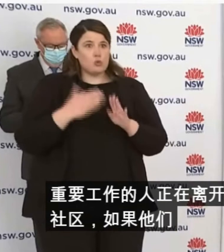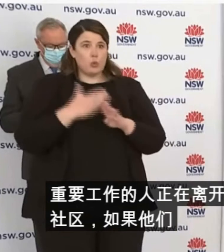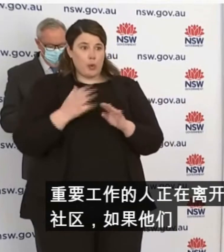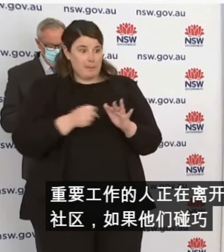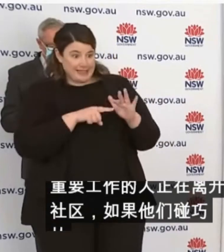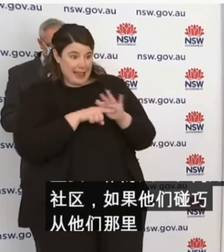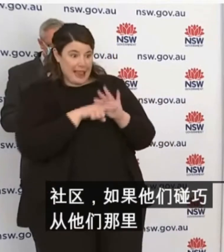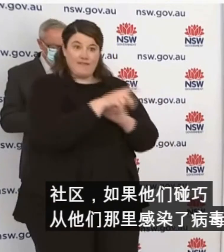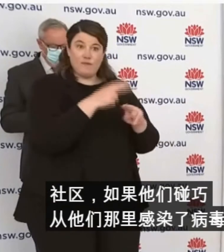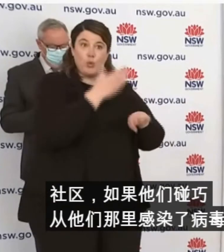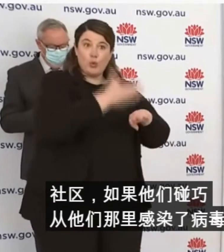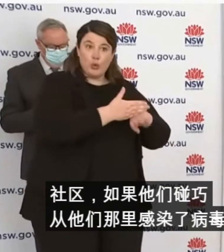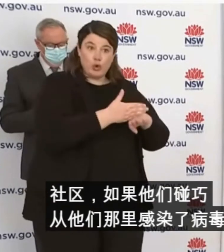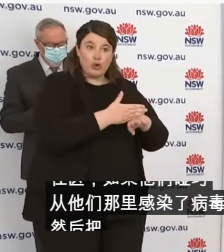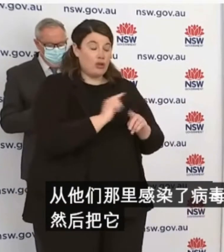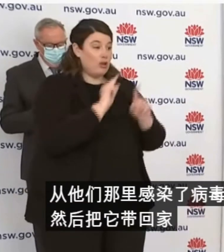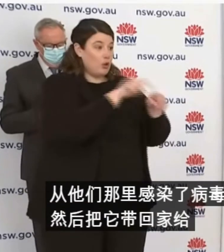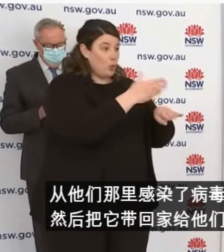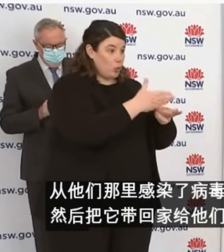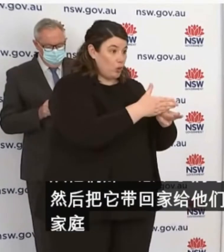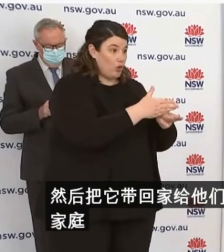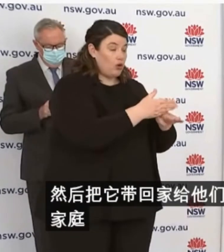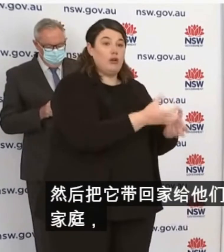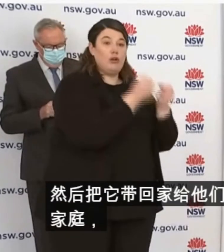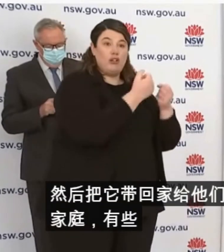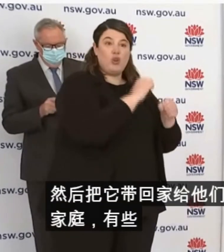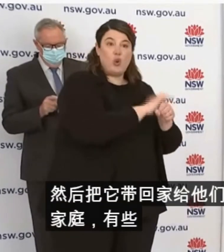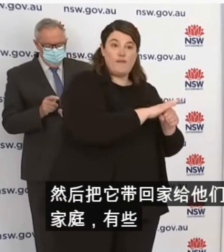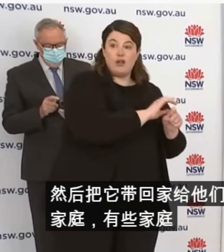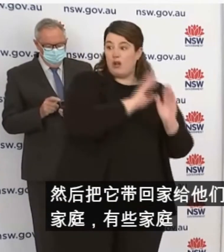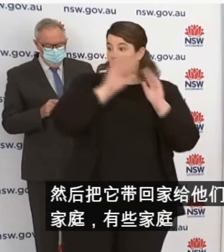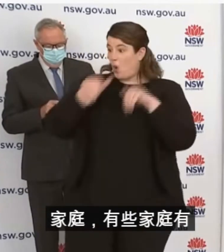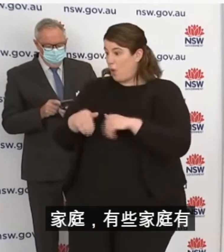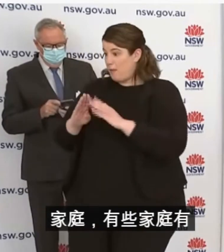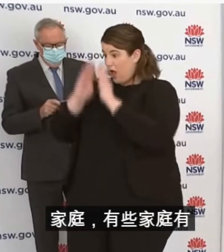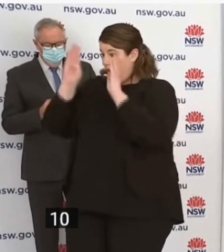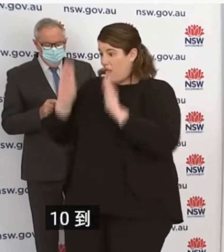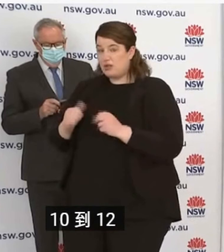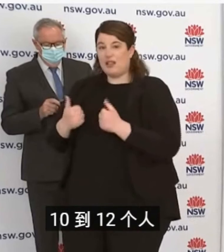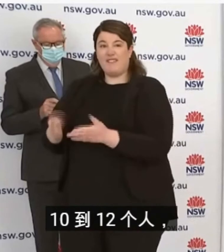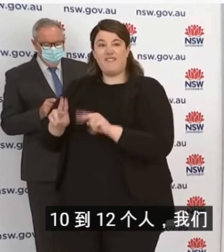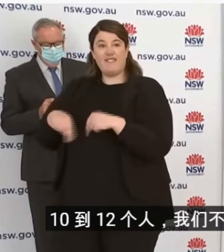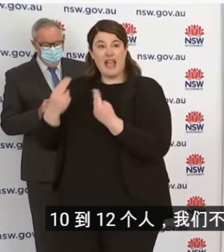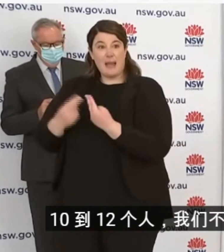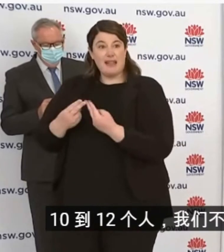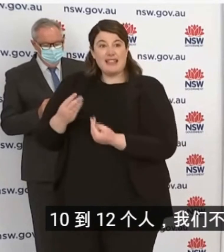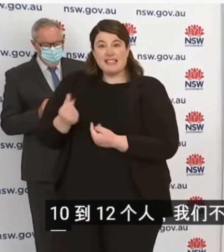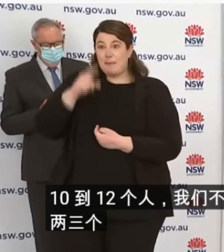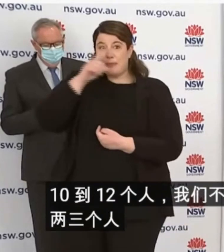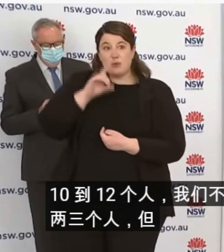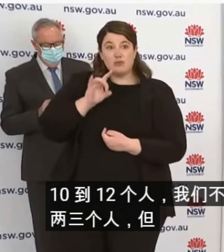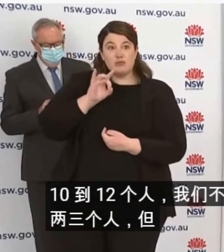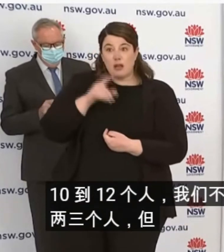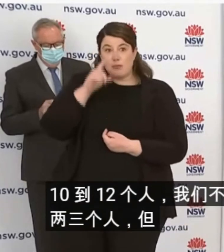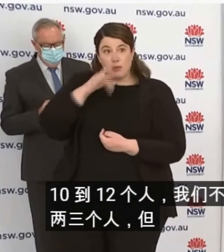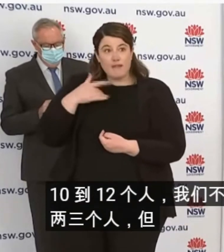if they happen to get the virus from their workplace, they're then bringing it home to their households. And some households are between 10 and a dozen people. We're not talking 2 or